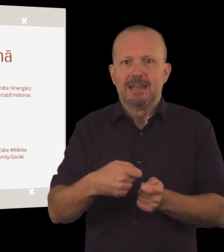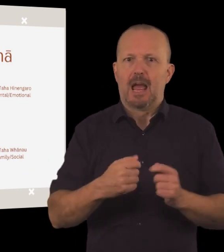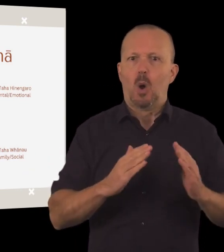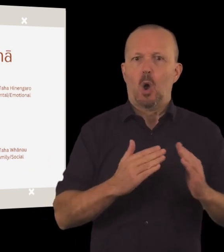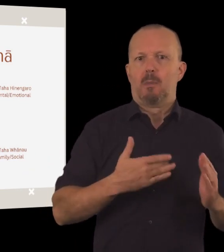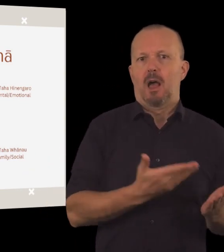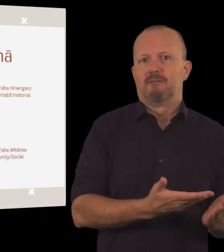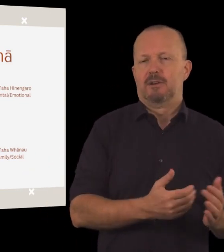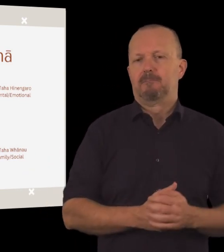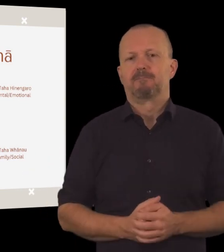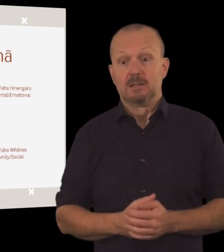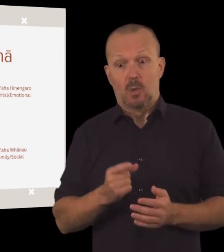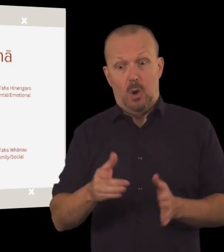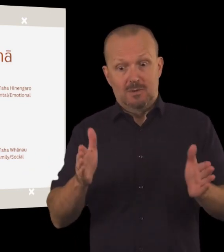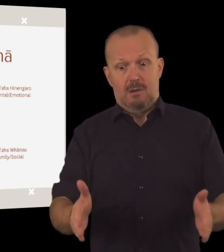they're thriving.